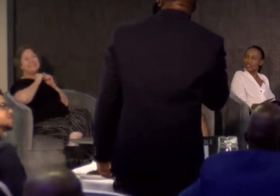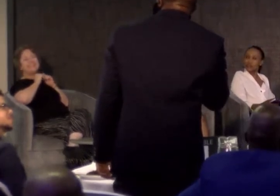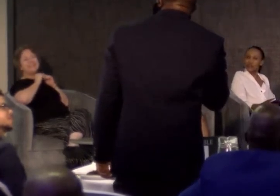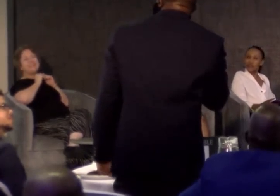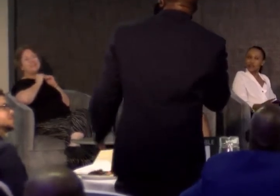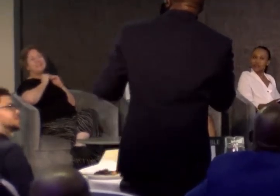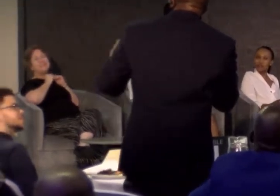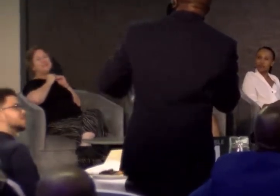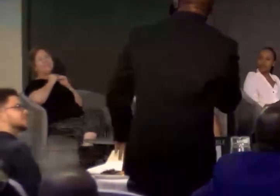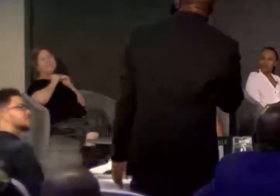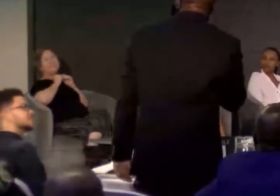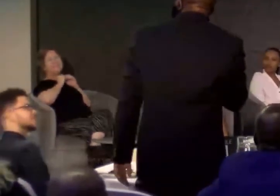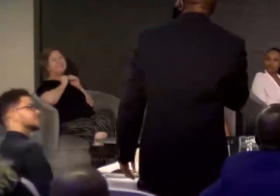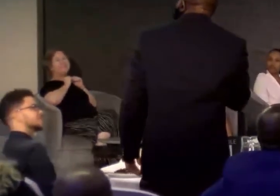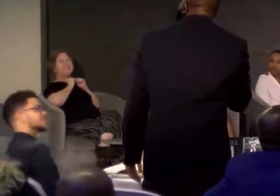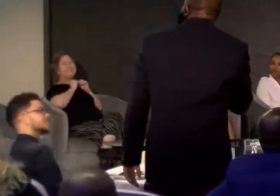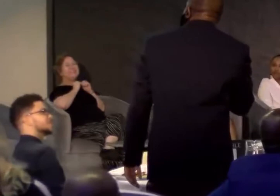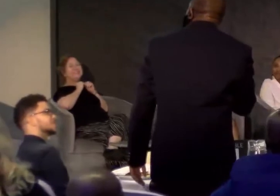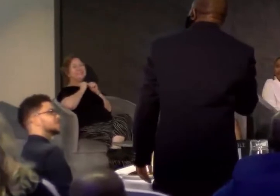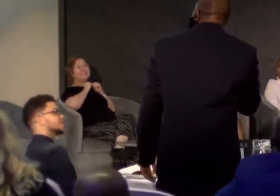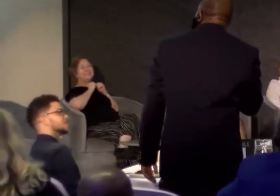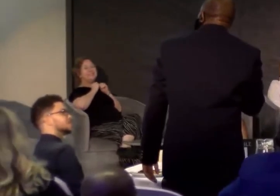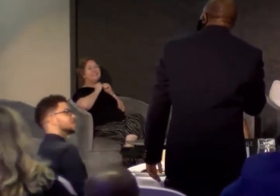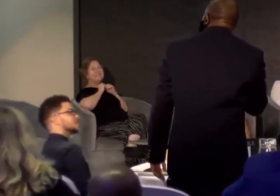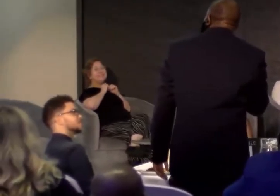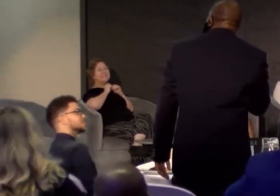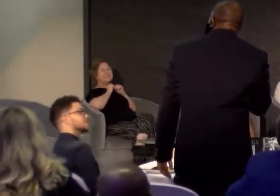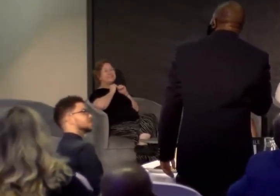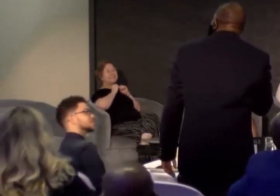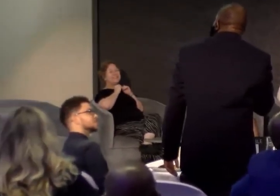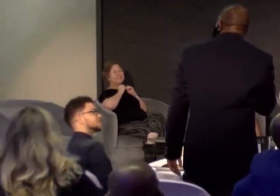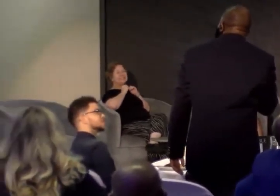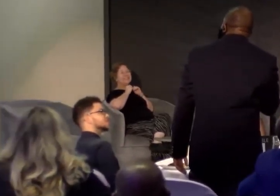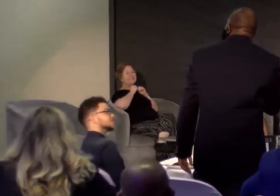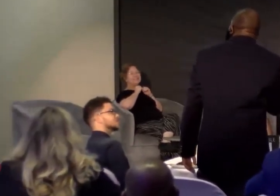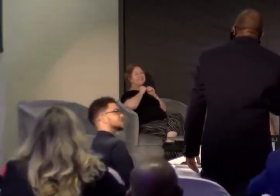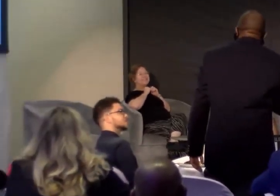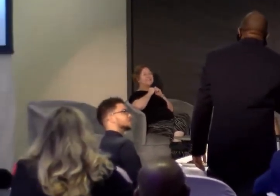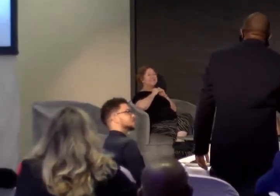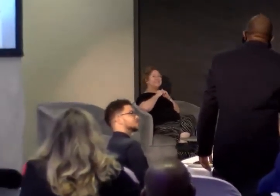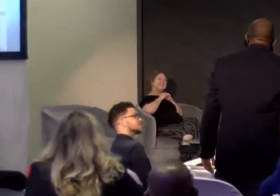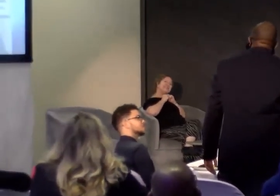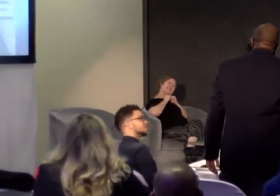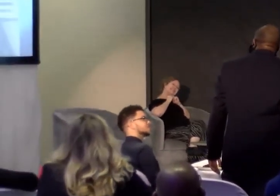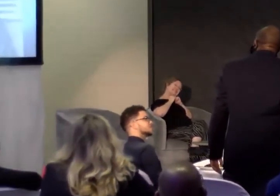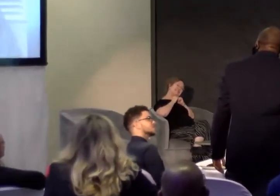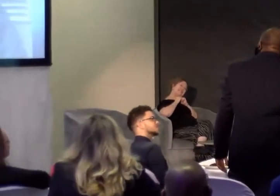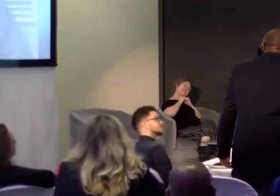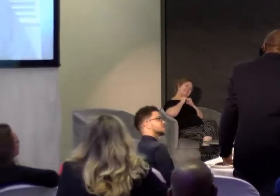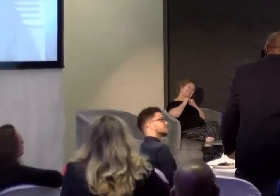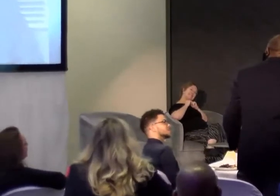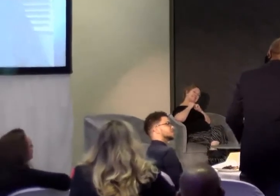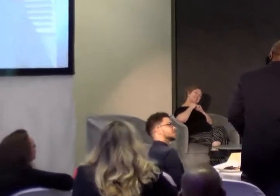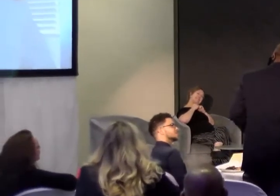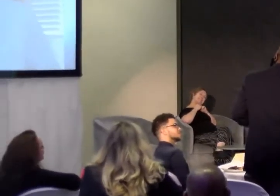Yes, I'm currently in the process of trying to train some students on your value system. But I just seem to